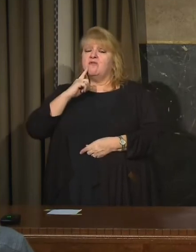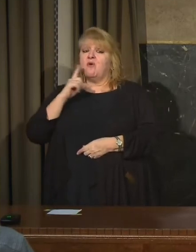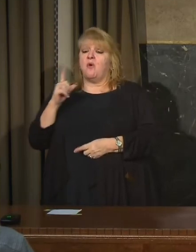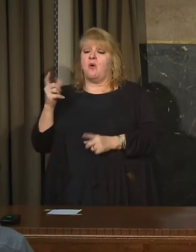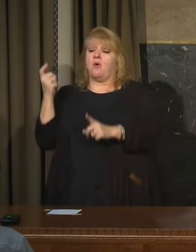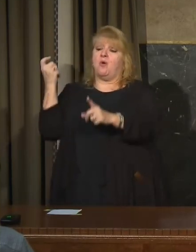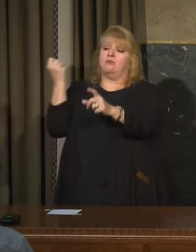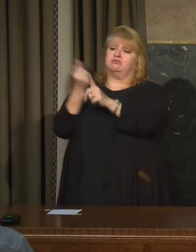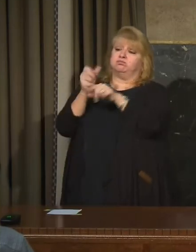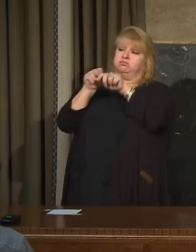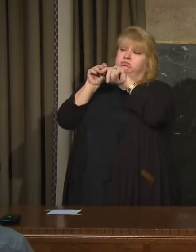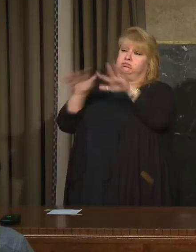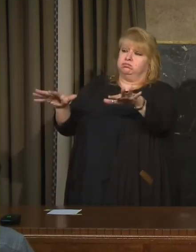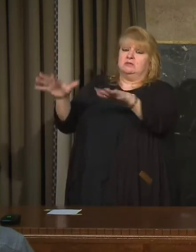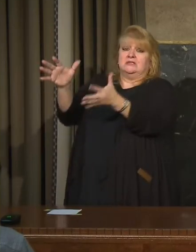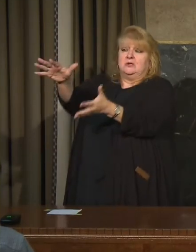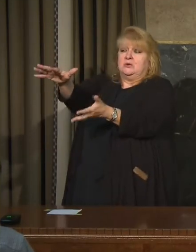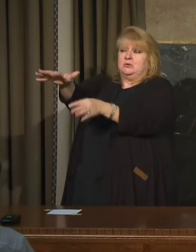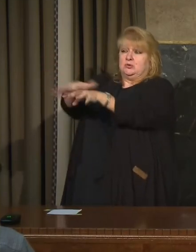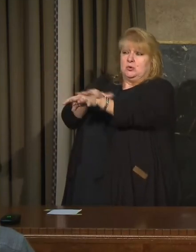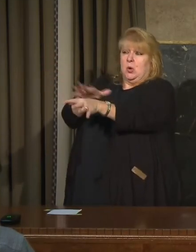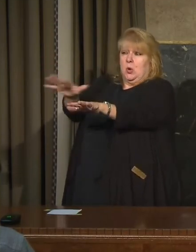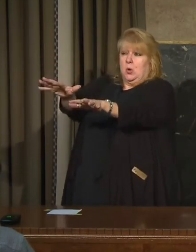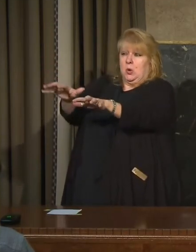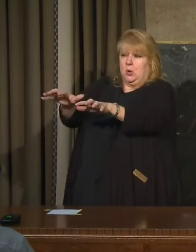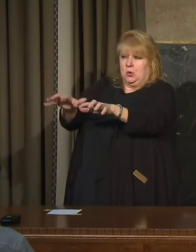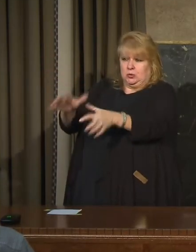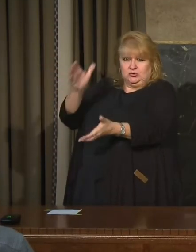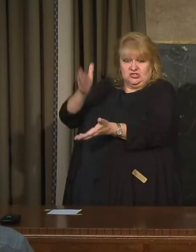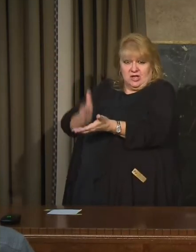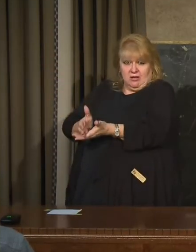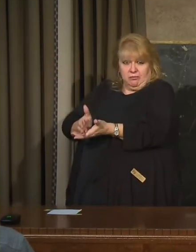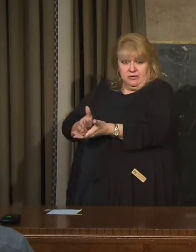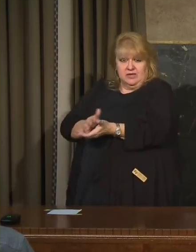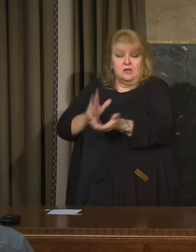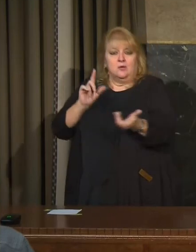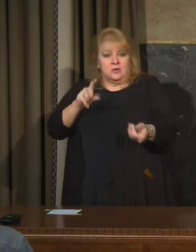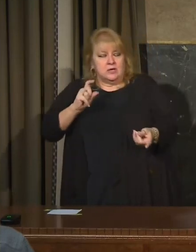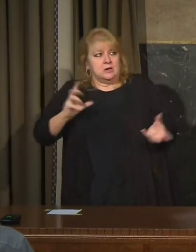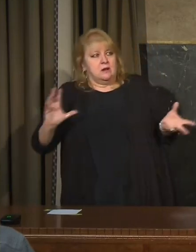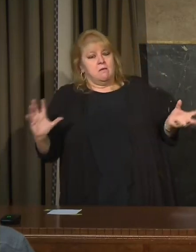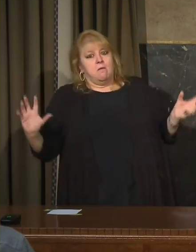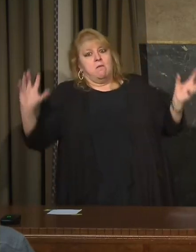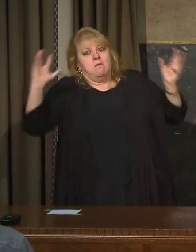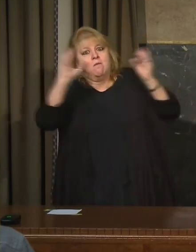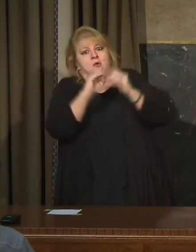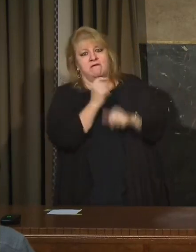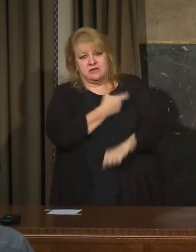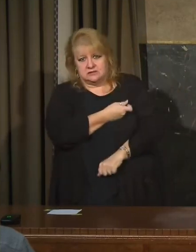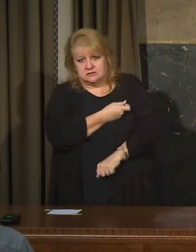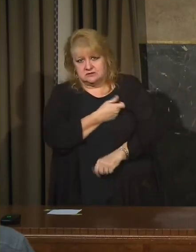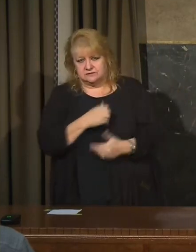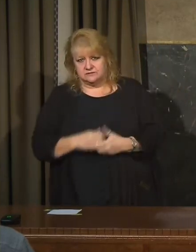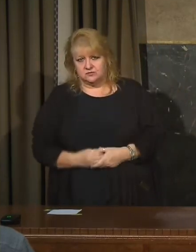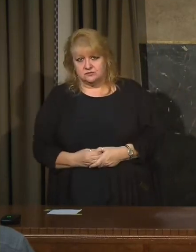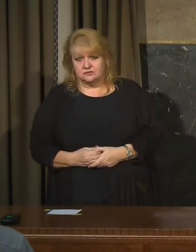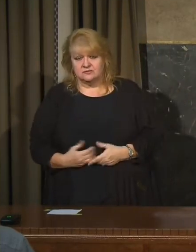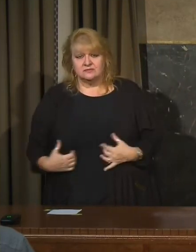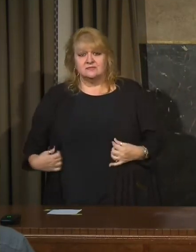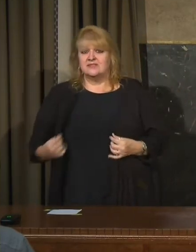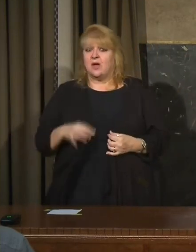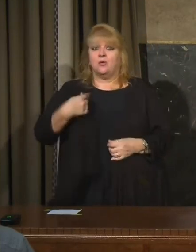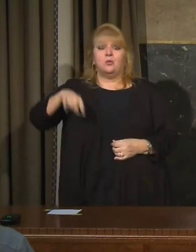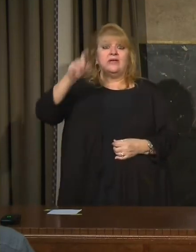more coverage than we have right now. And when we talk about not being distracted, the vaccine work is important,